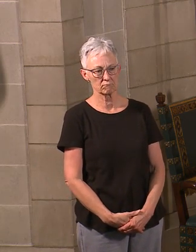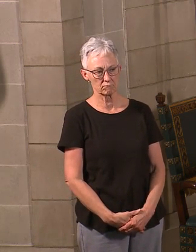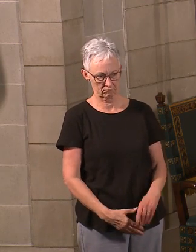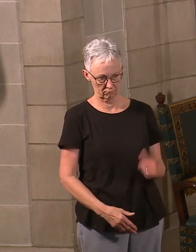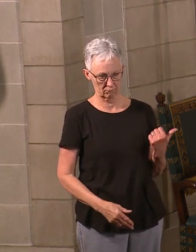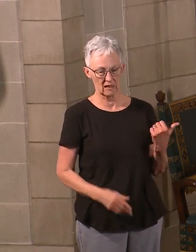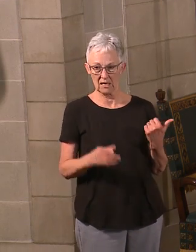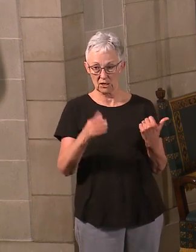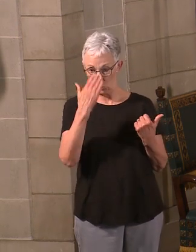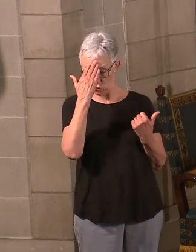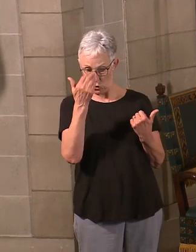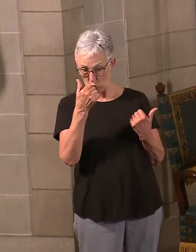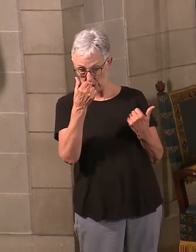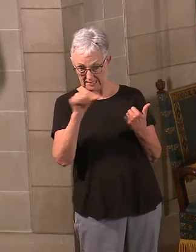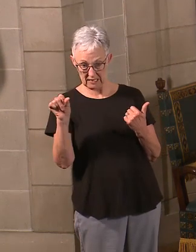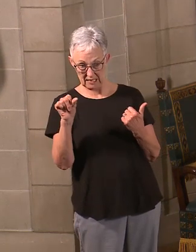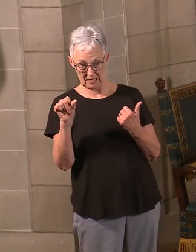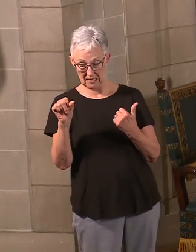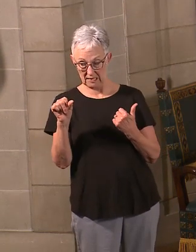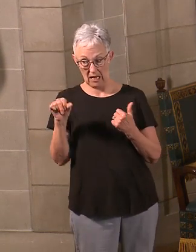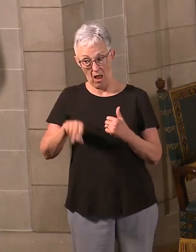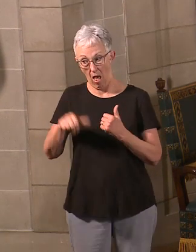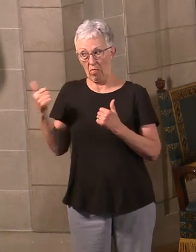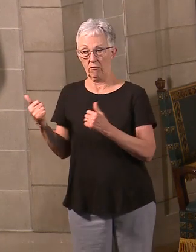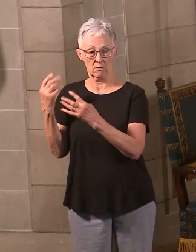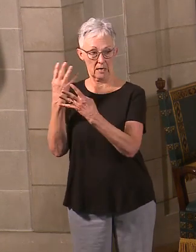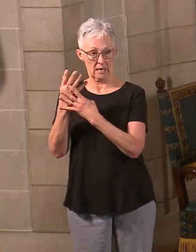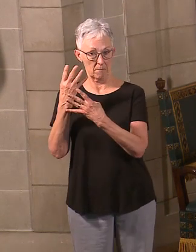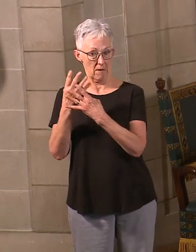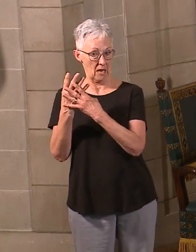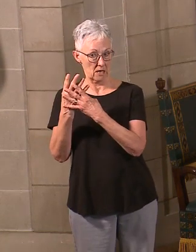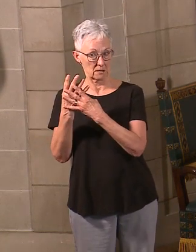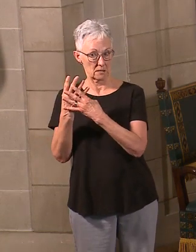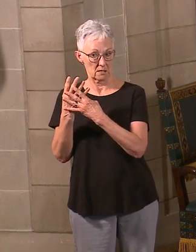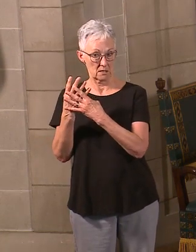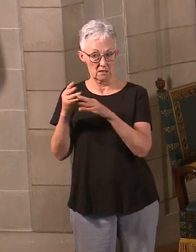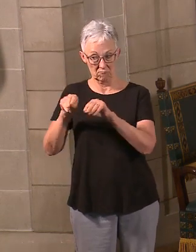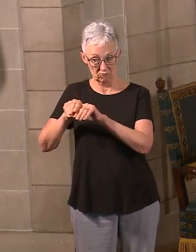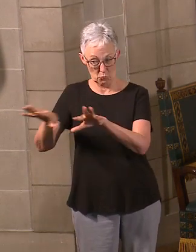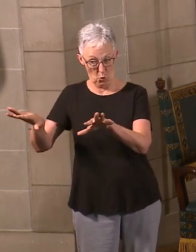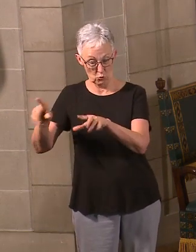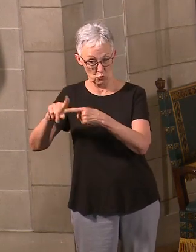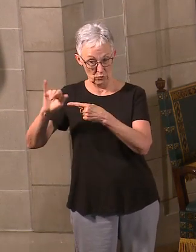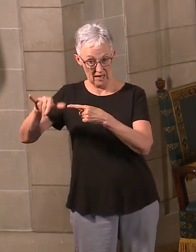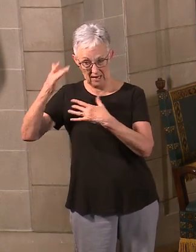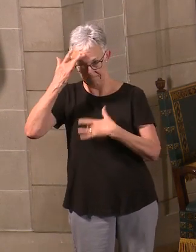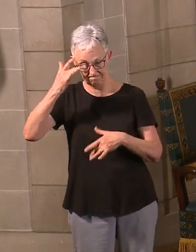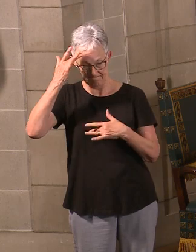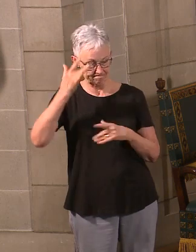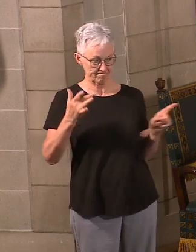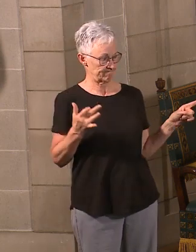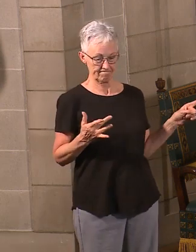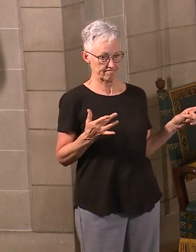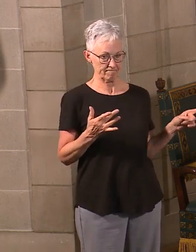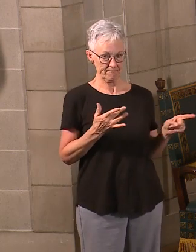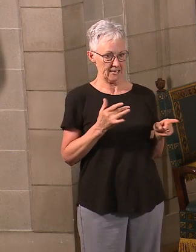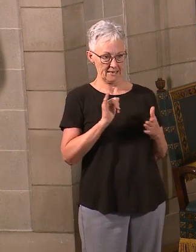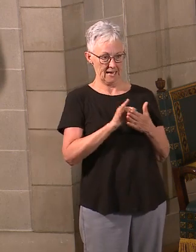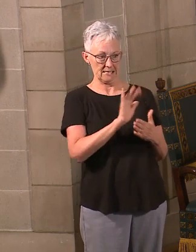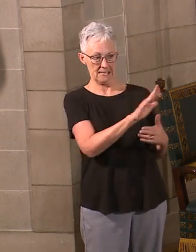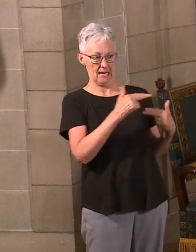again, this is part of, the question was, do we know if any inmates were exposed? Again, this is part of what Lancaster County does on their investigation. They haven't gotten back to us yet, so I don't have